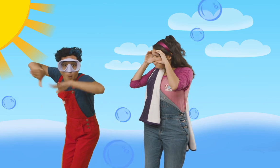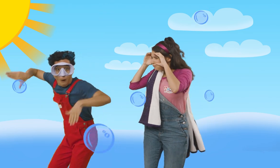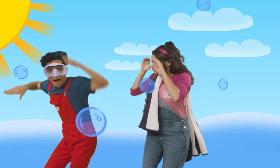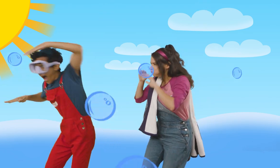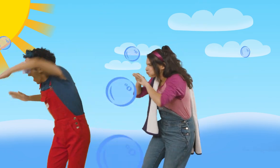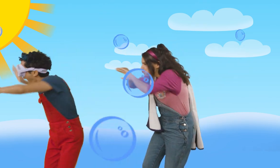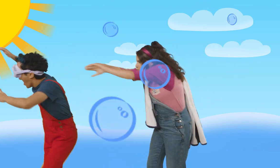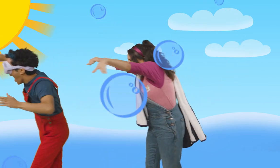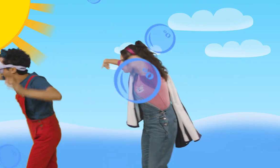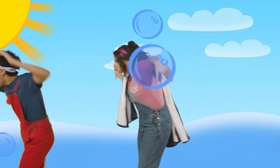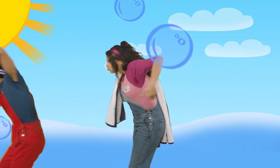Ooh.